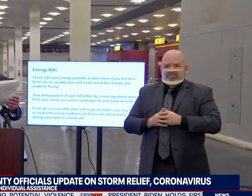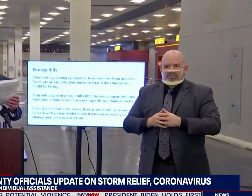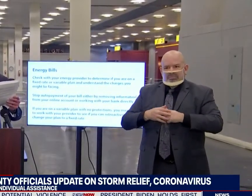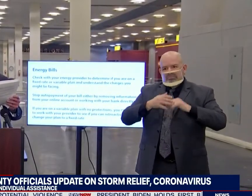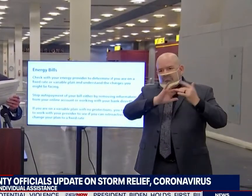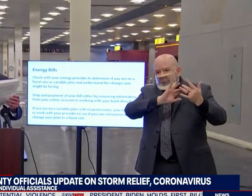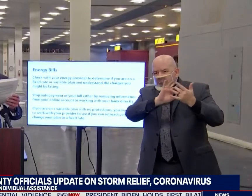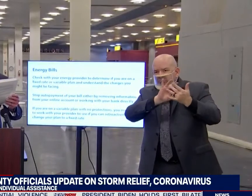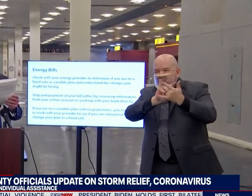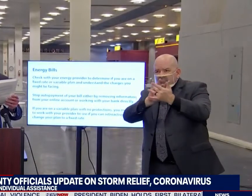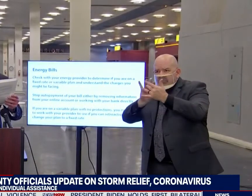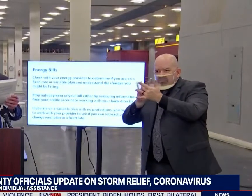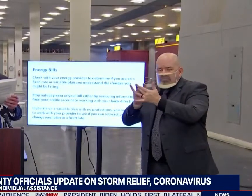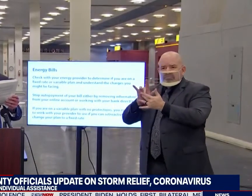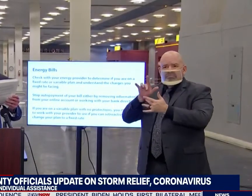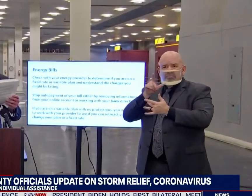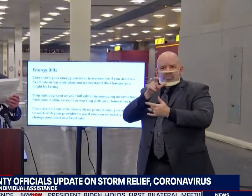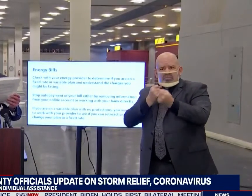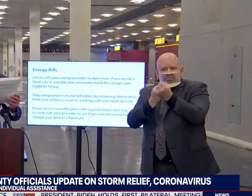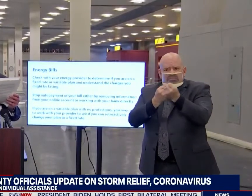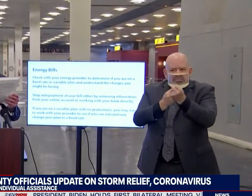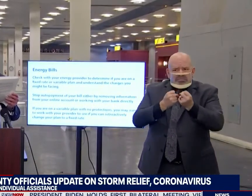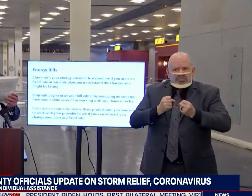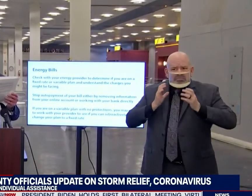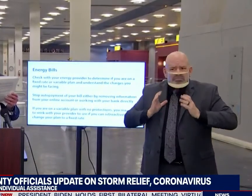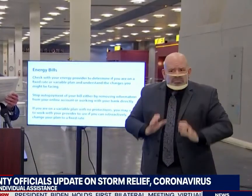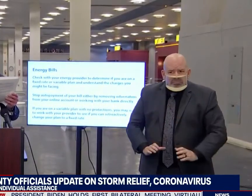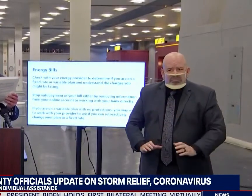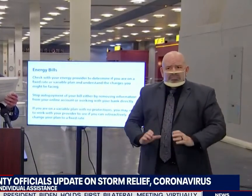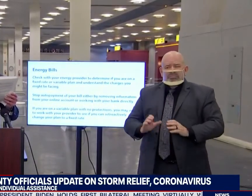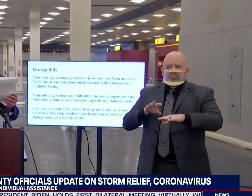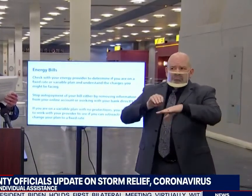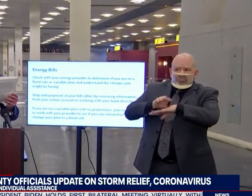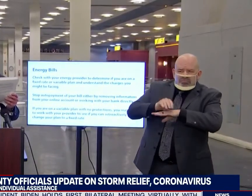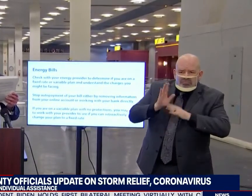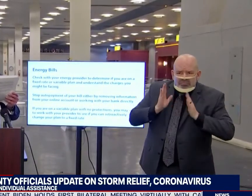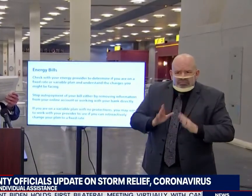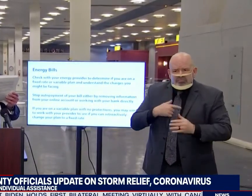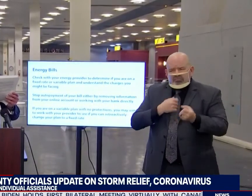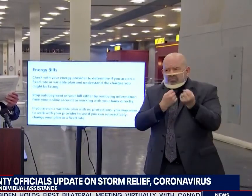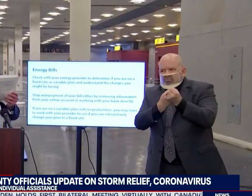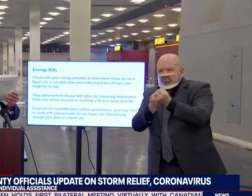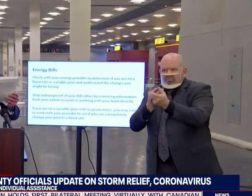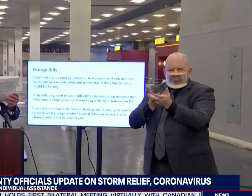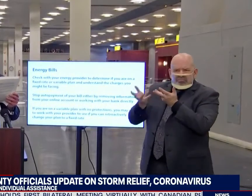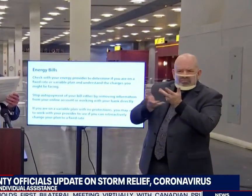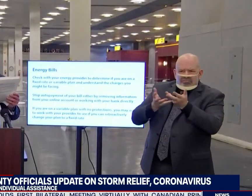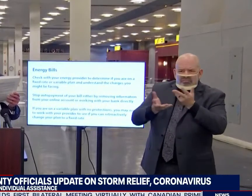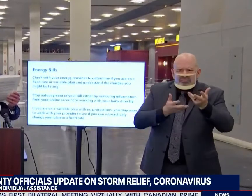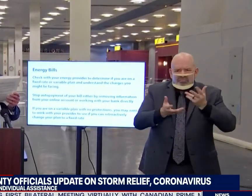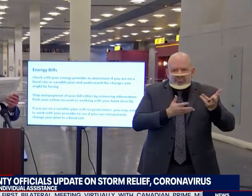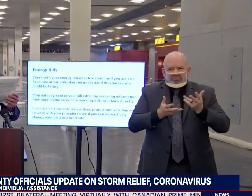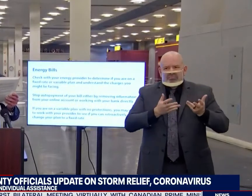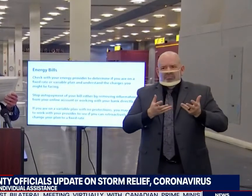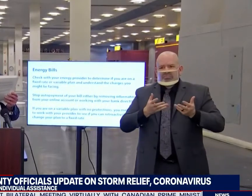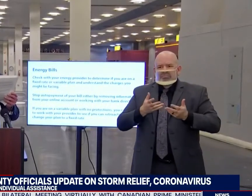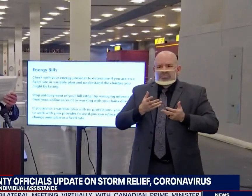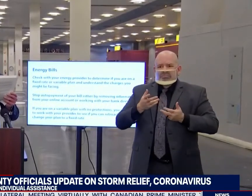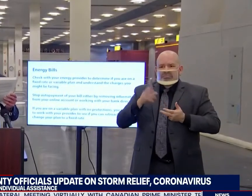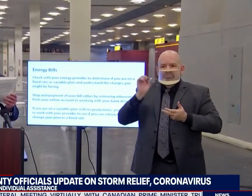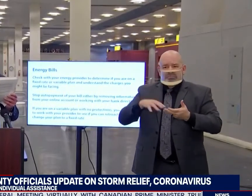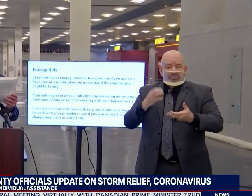advocacy groups. Then you're going to want to uh put a a reminder in u your calendar to